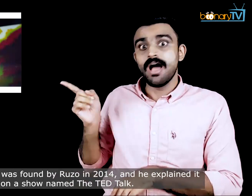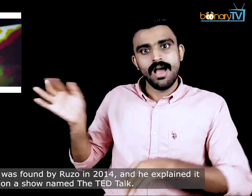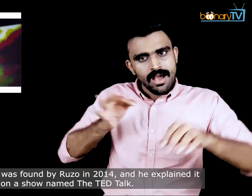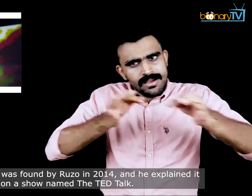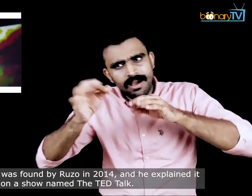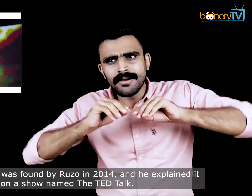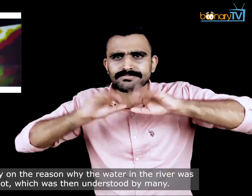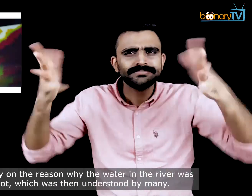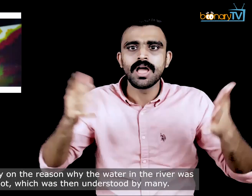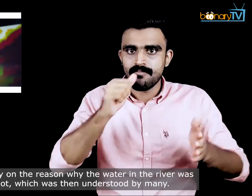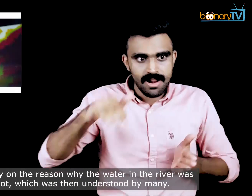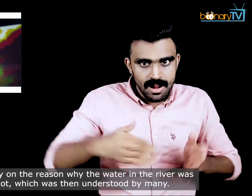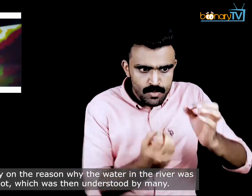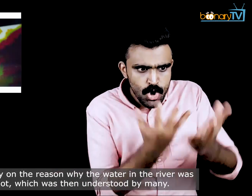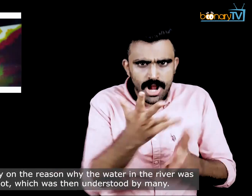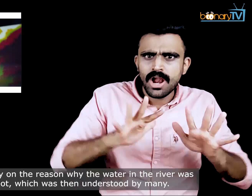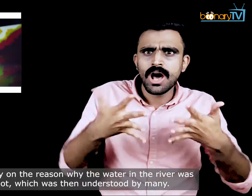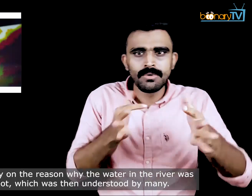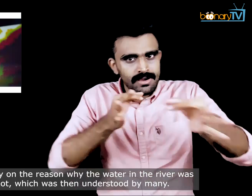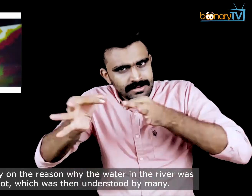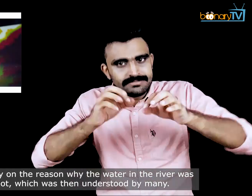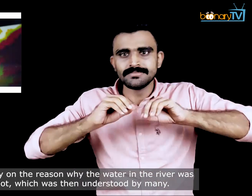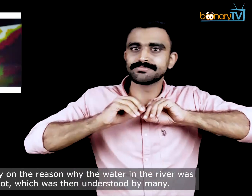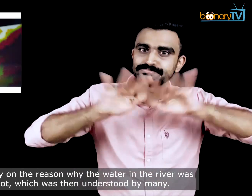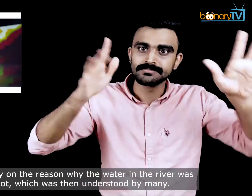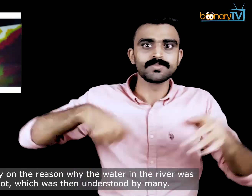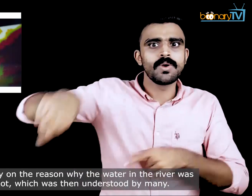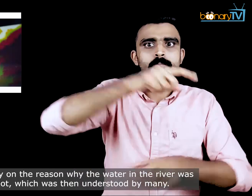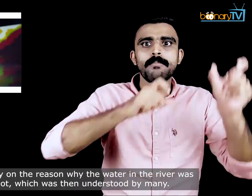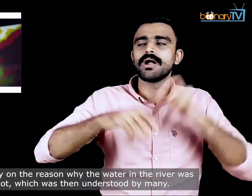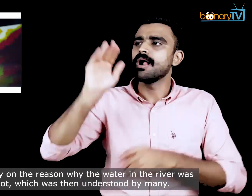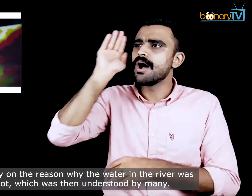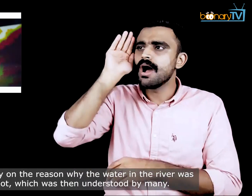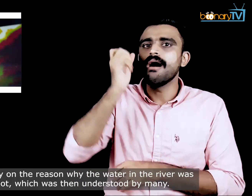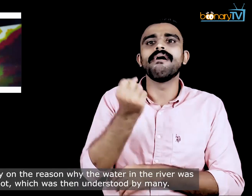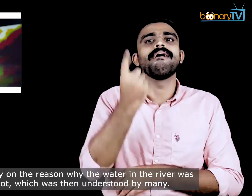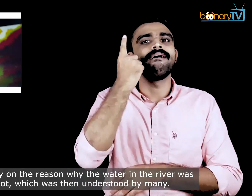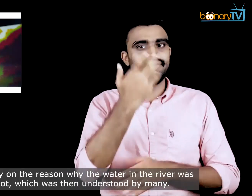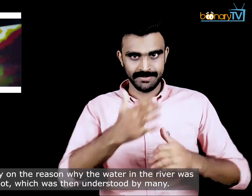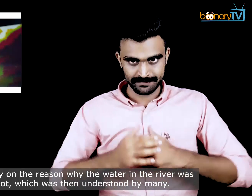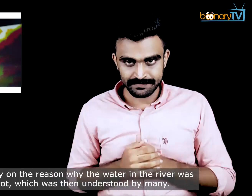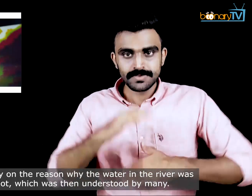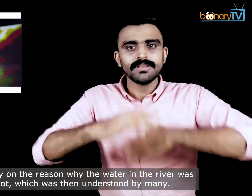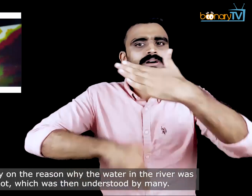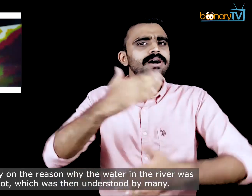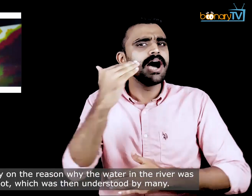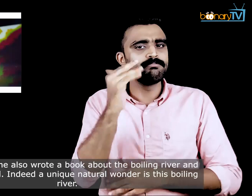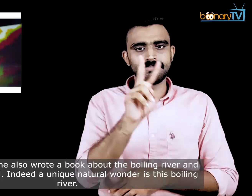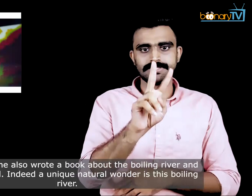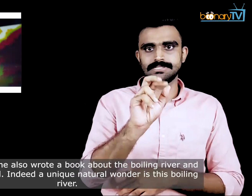Talk. He gave clarity on the reason why the water in the river was boiling hot, which was then understood by many. Later in